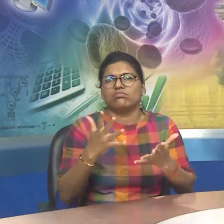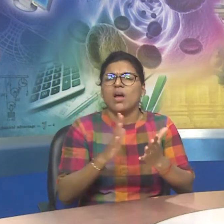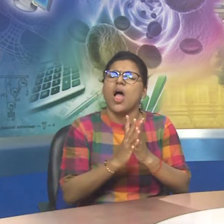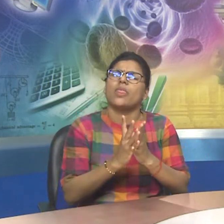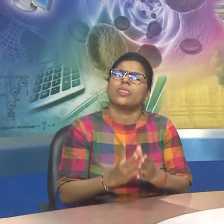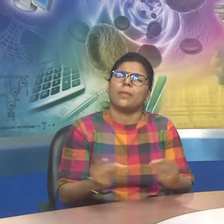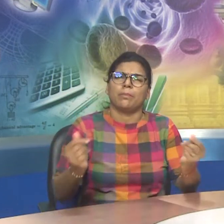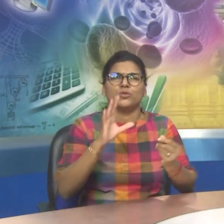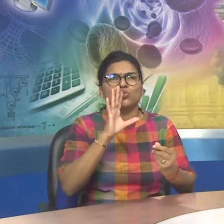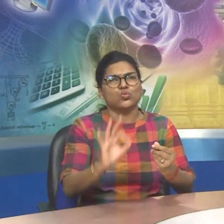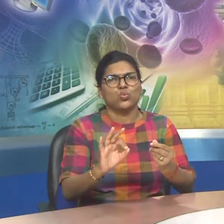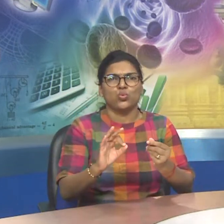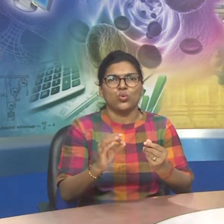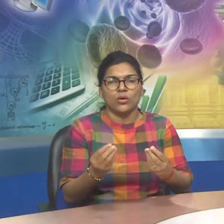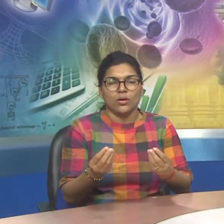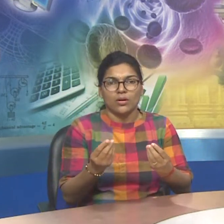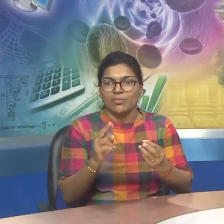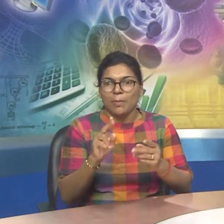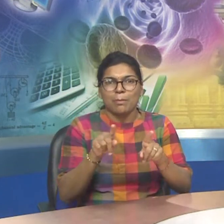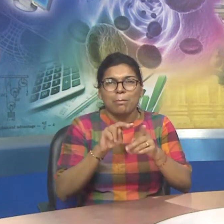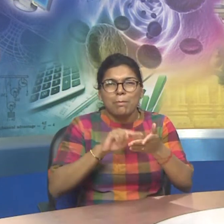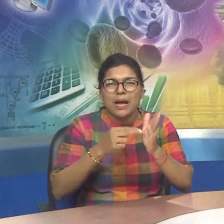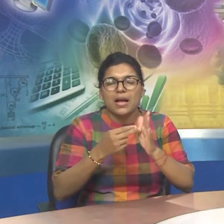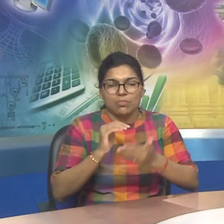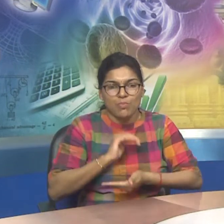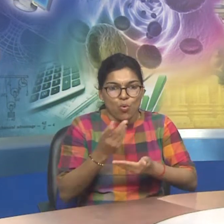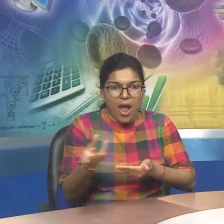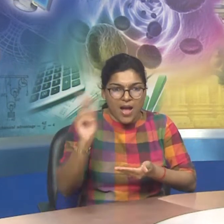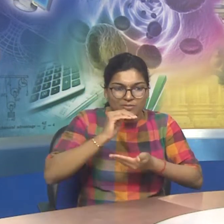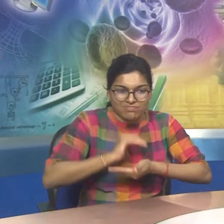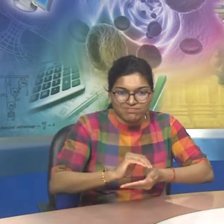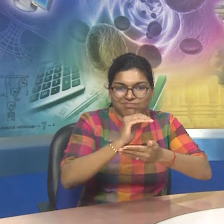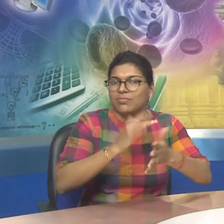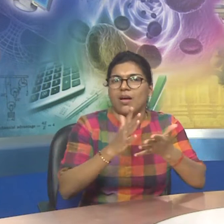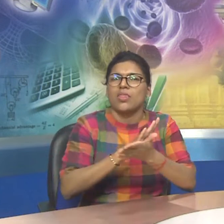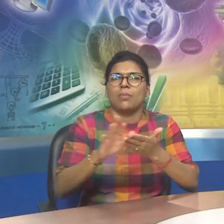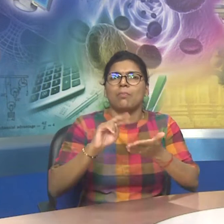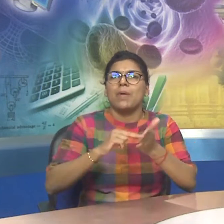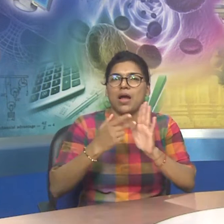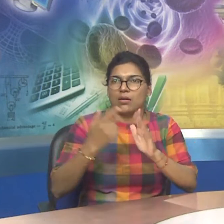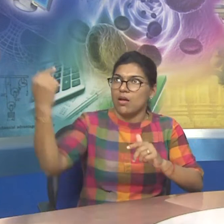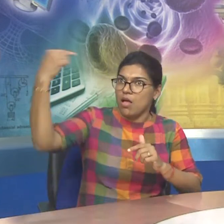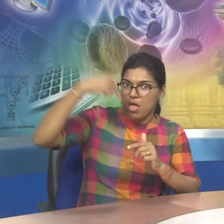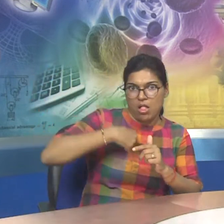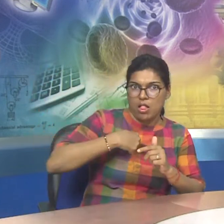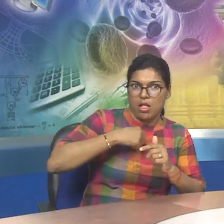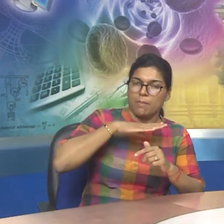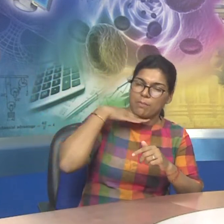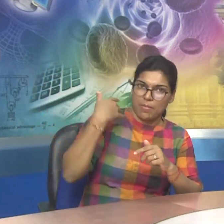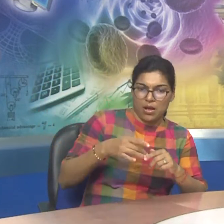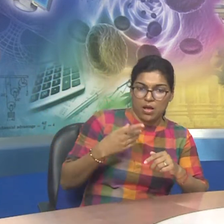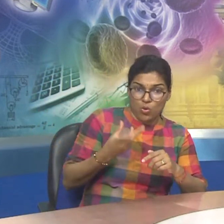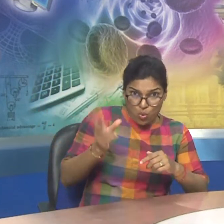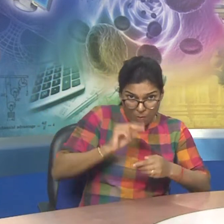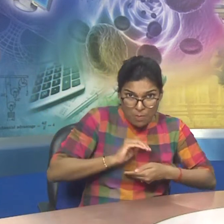The child says that the children will have no future if the adults continue to produce deadly weapons.